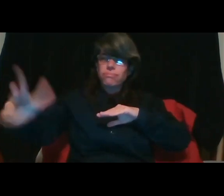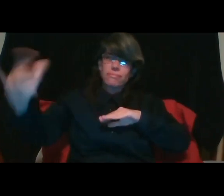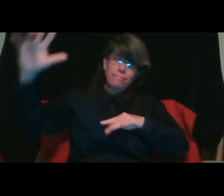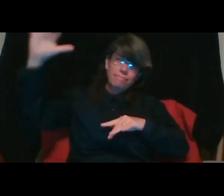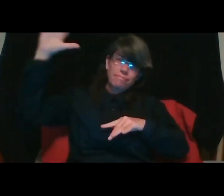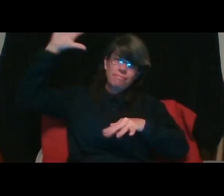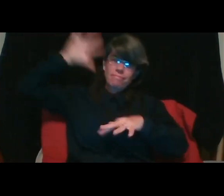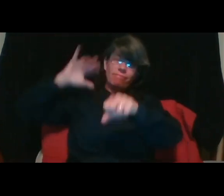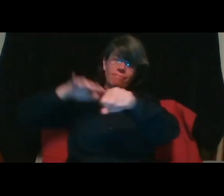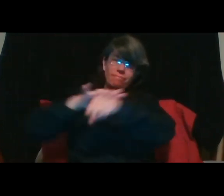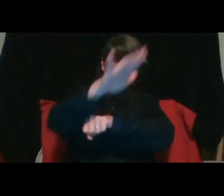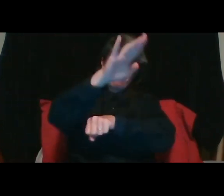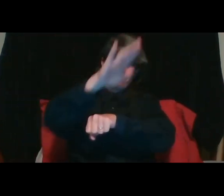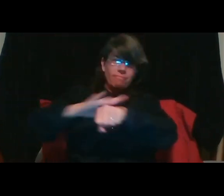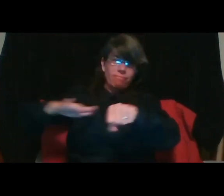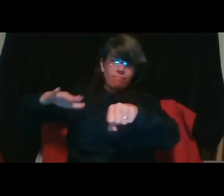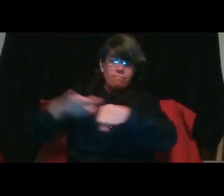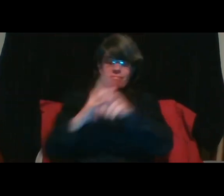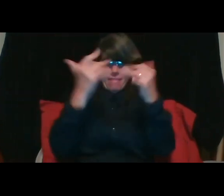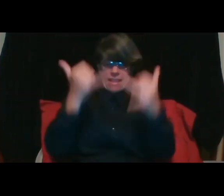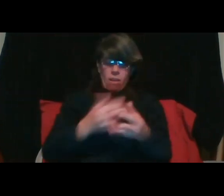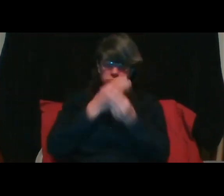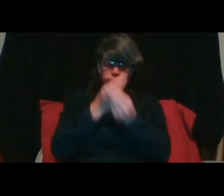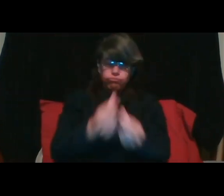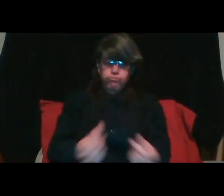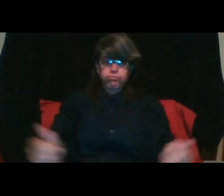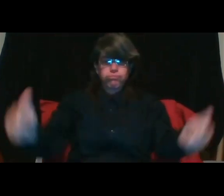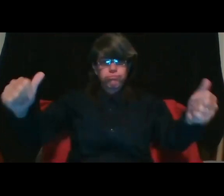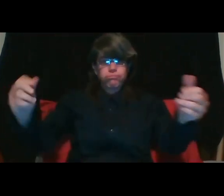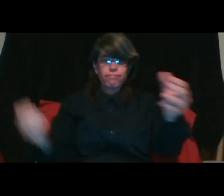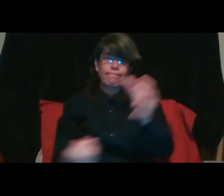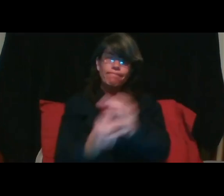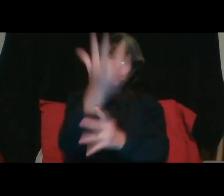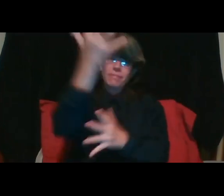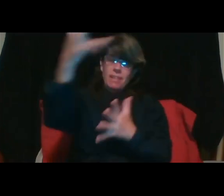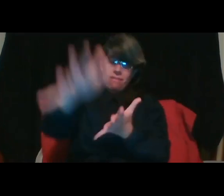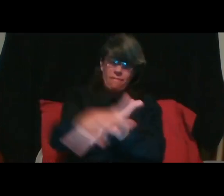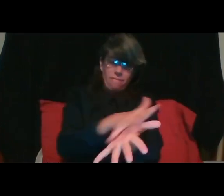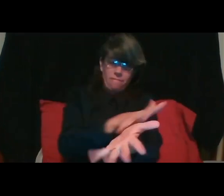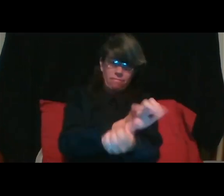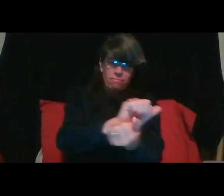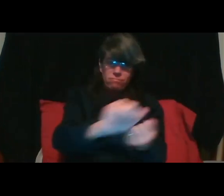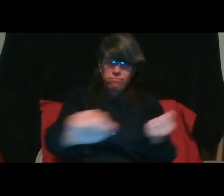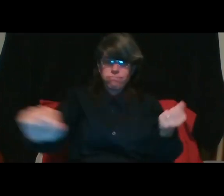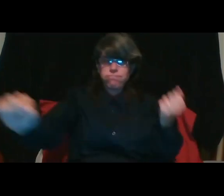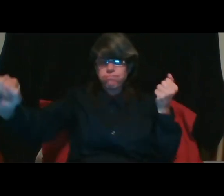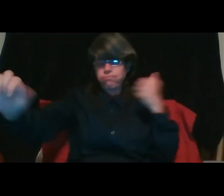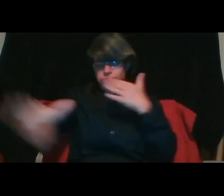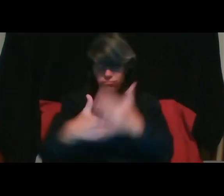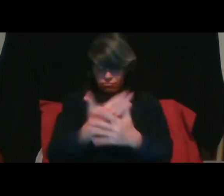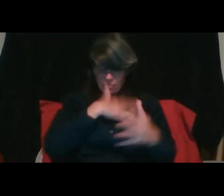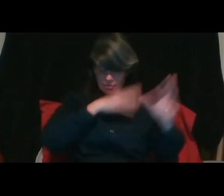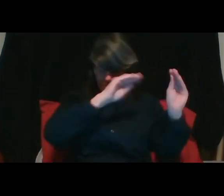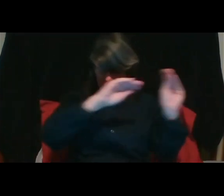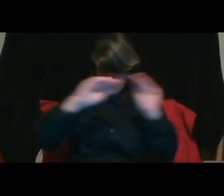have shared decades, an ancient garden leaf fall and decomposition, taking flight these migrations of our